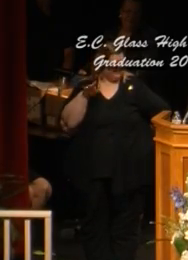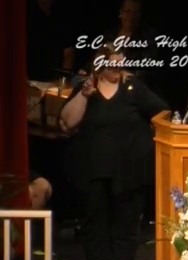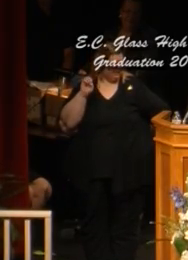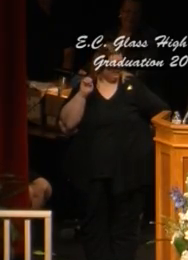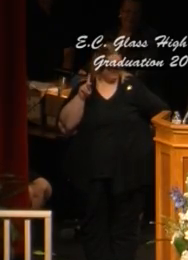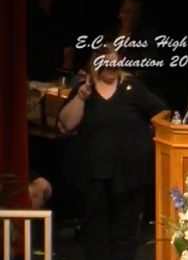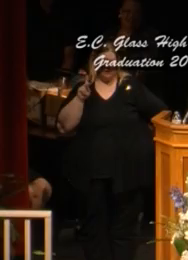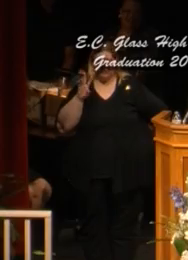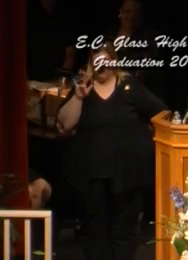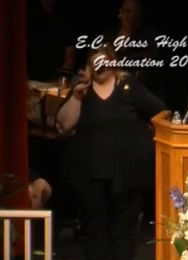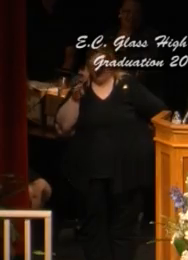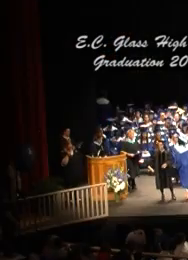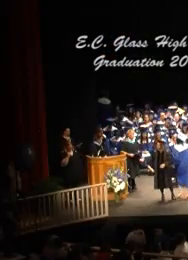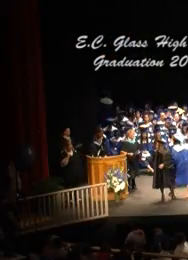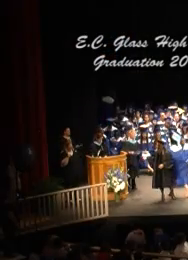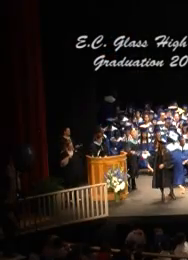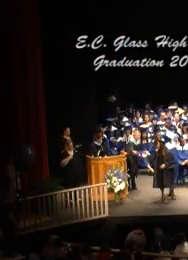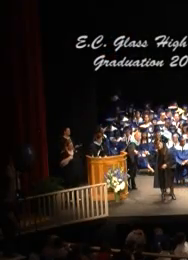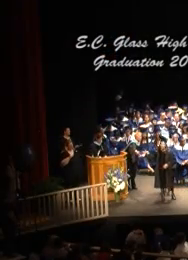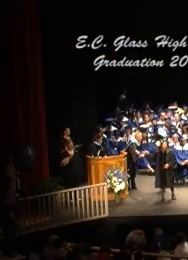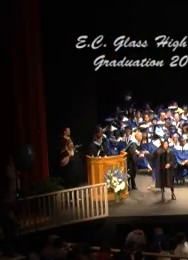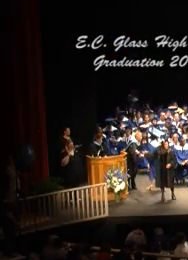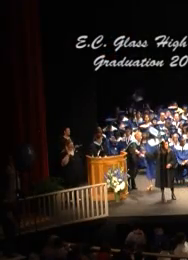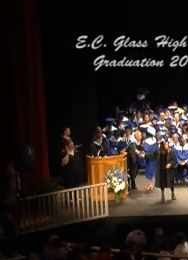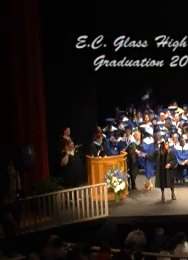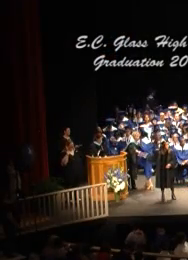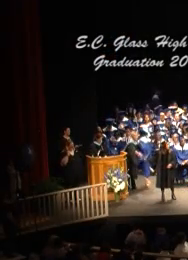Tyreek Daquan Williams.